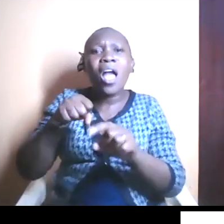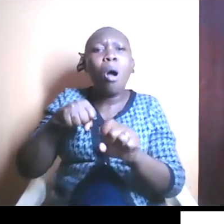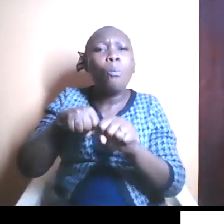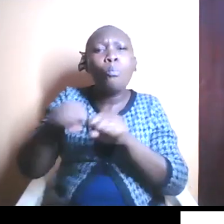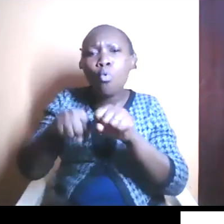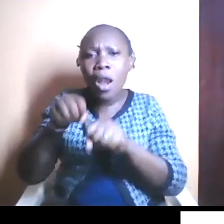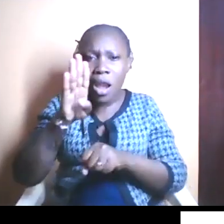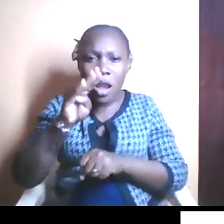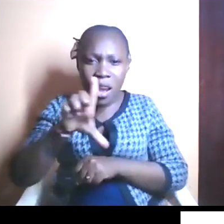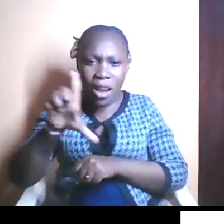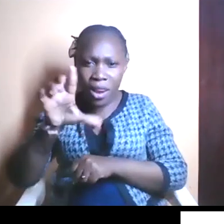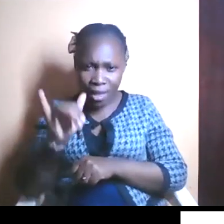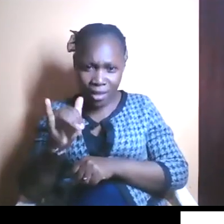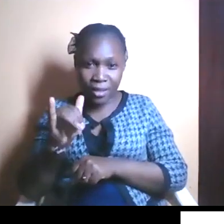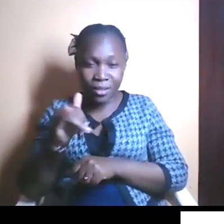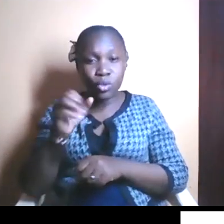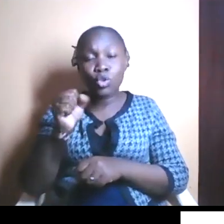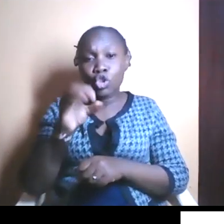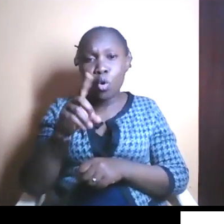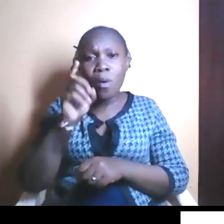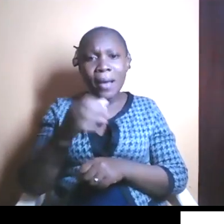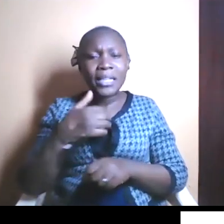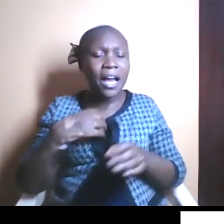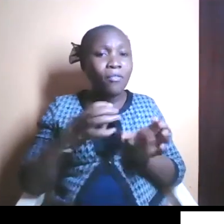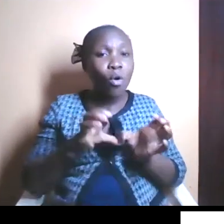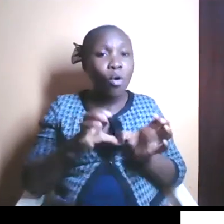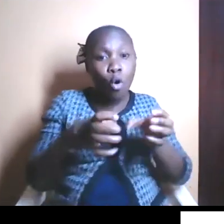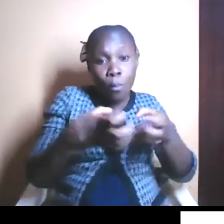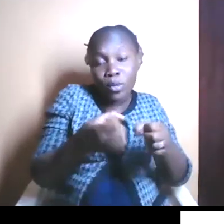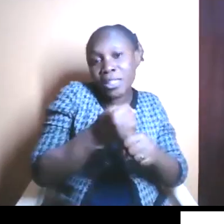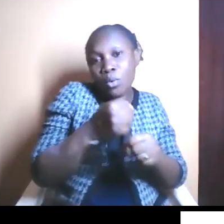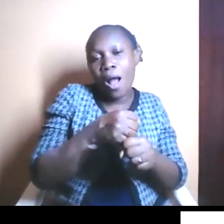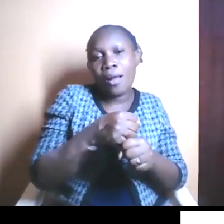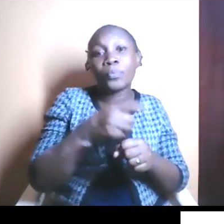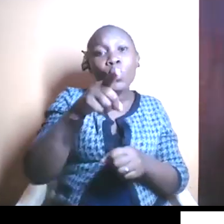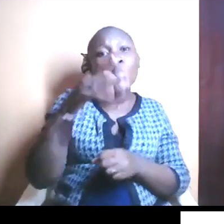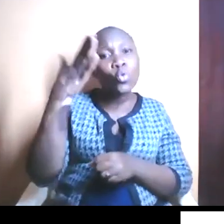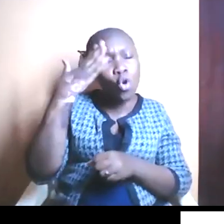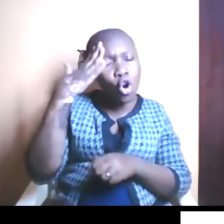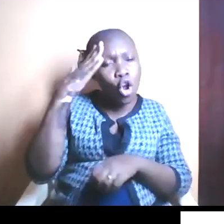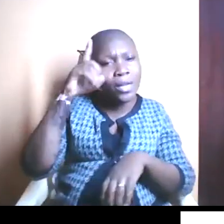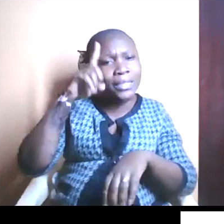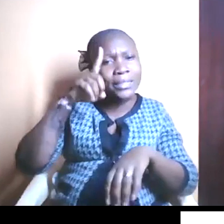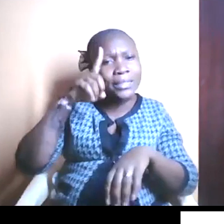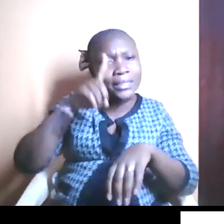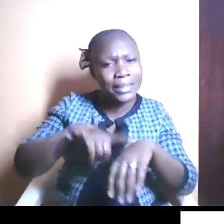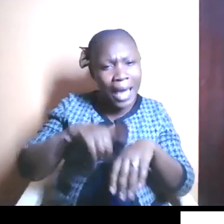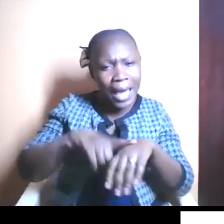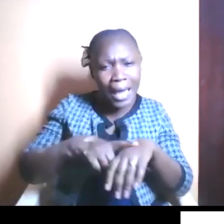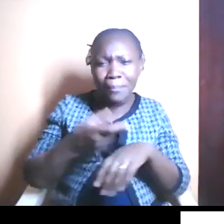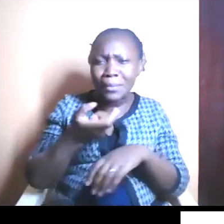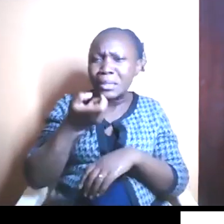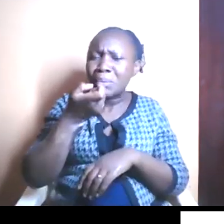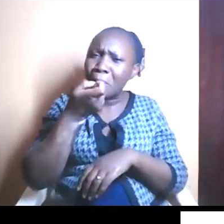really, really important. We know now that time is very divided and we are forced to be very